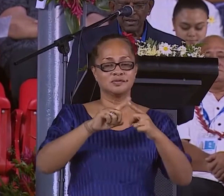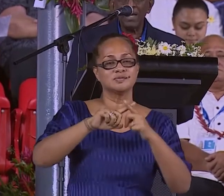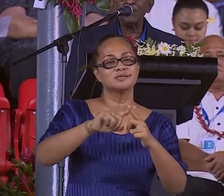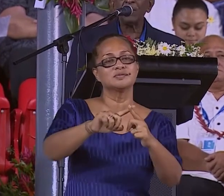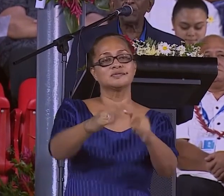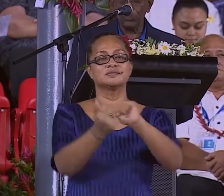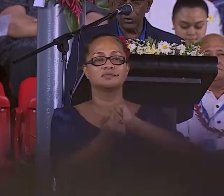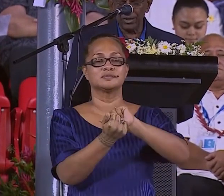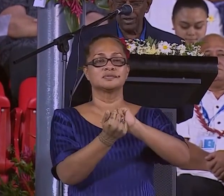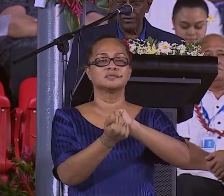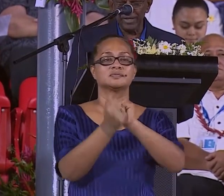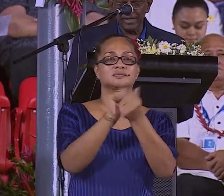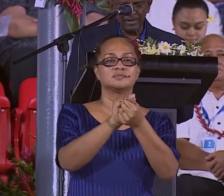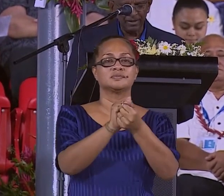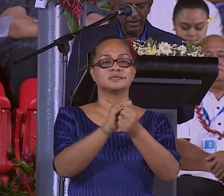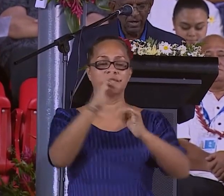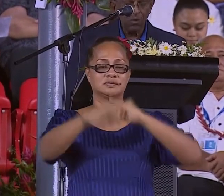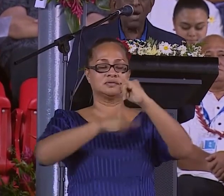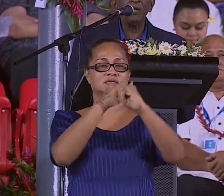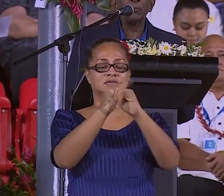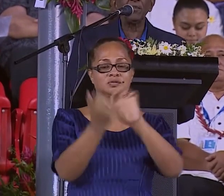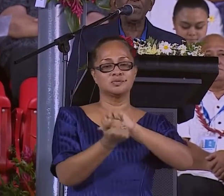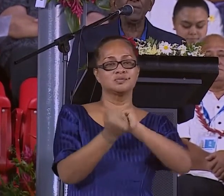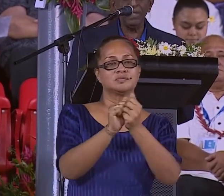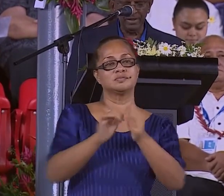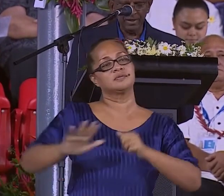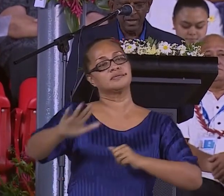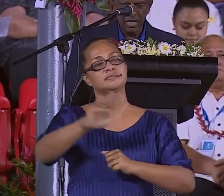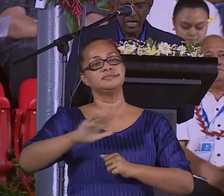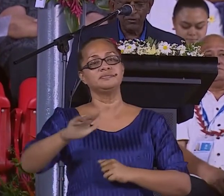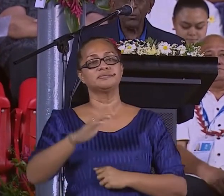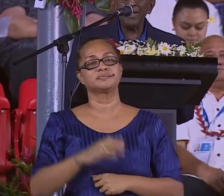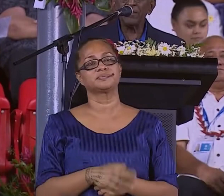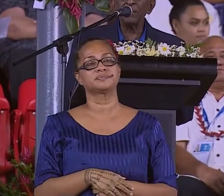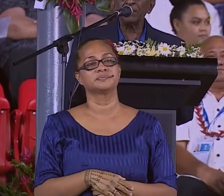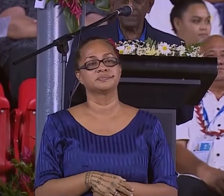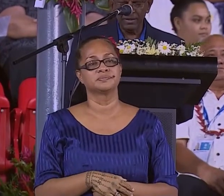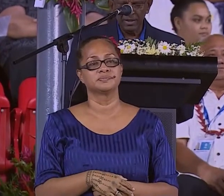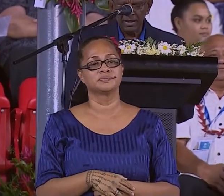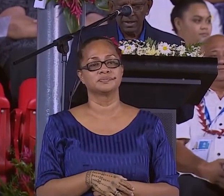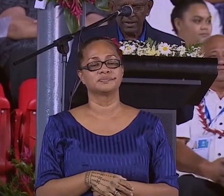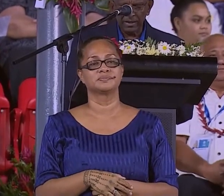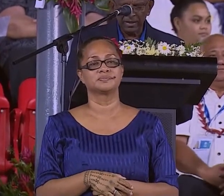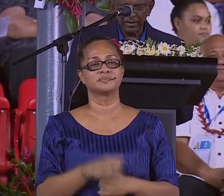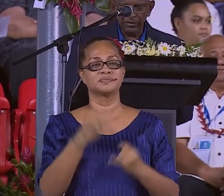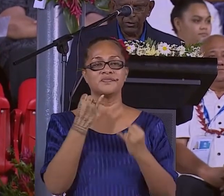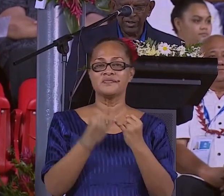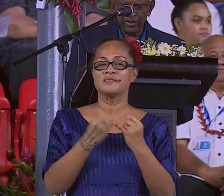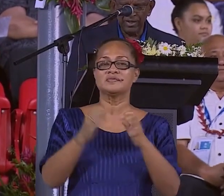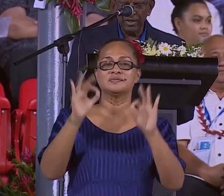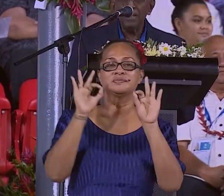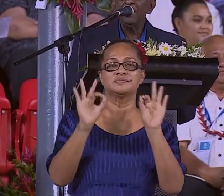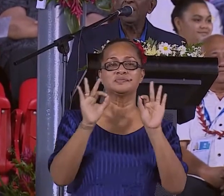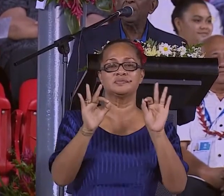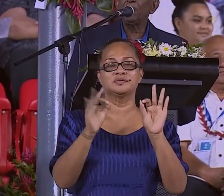the international sporting arena, whilst preserving our uniqueness and the